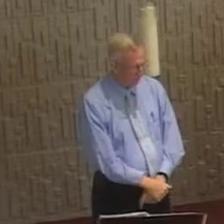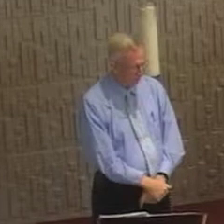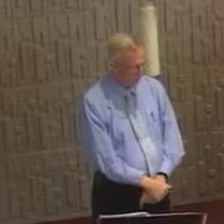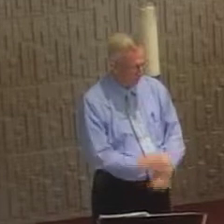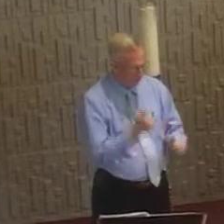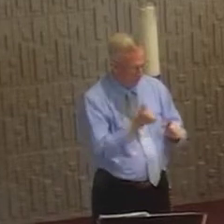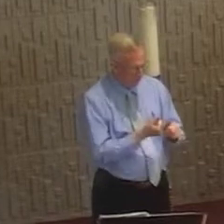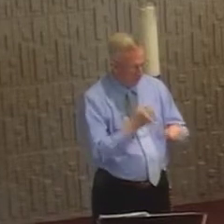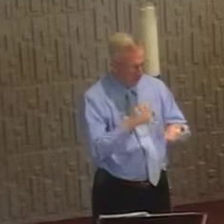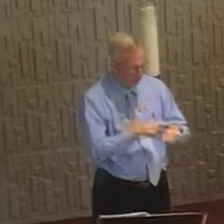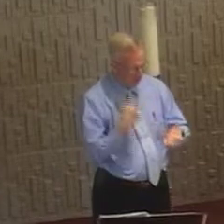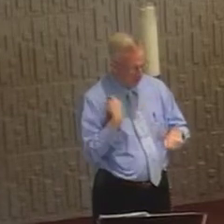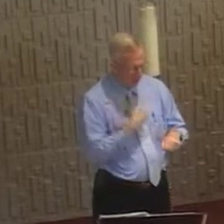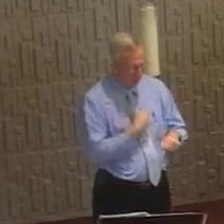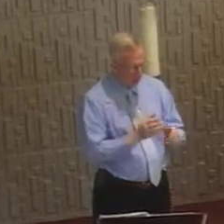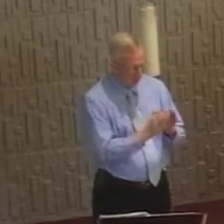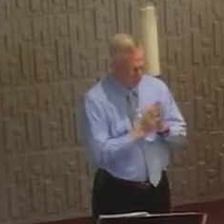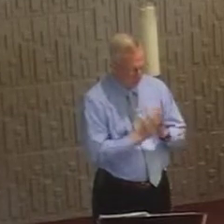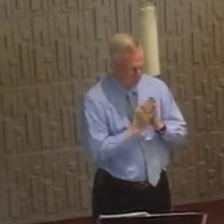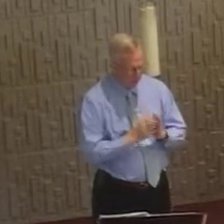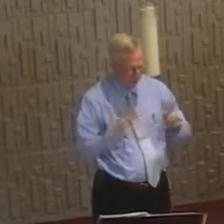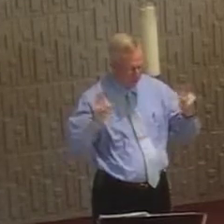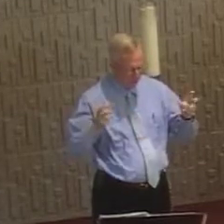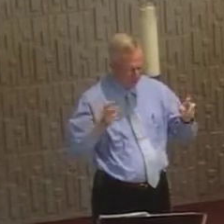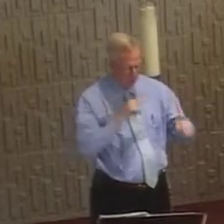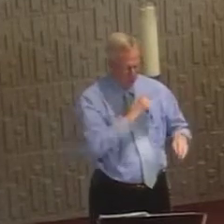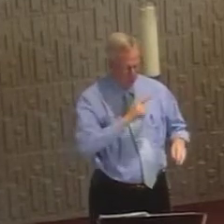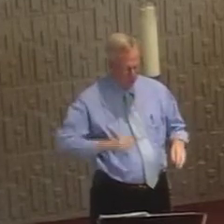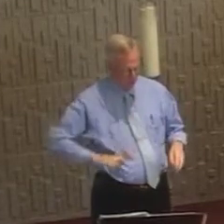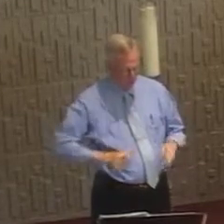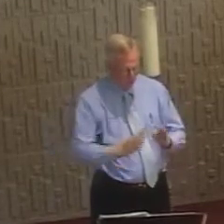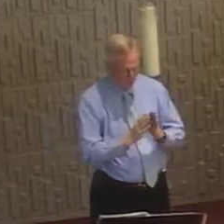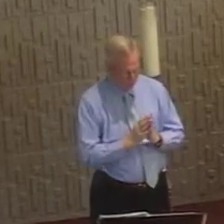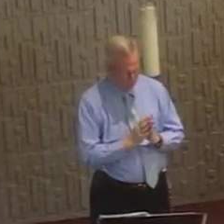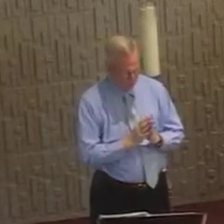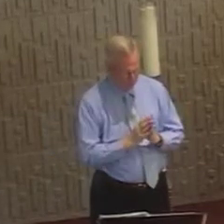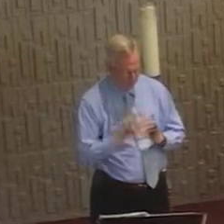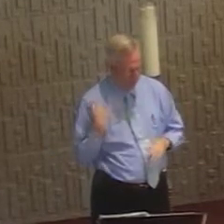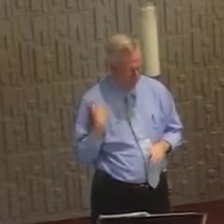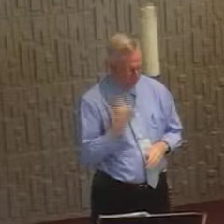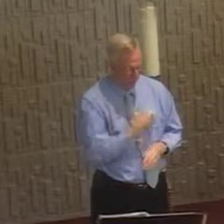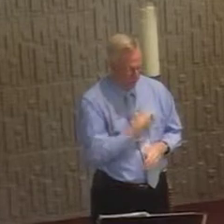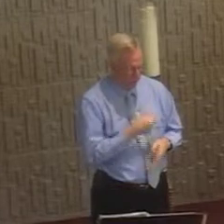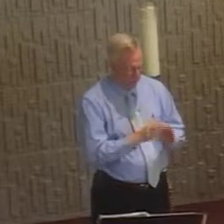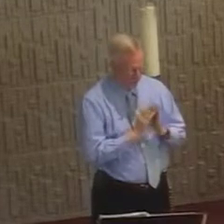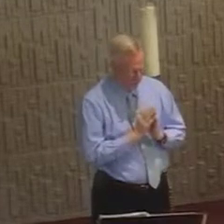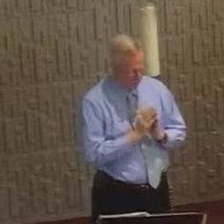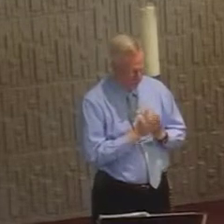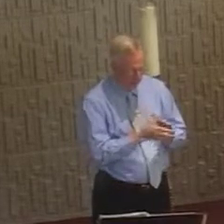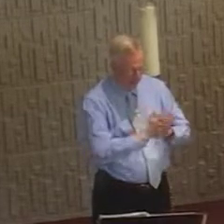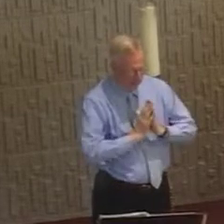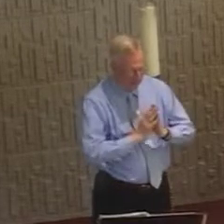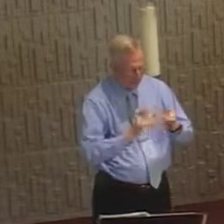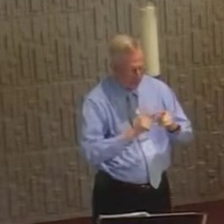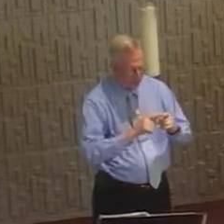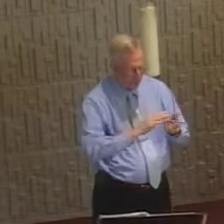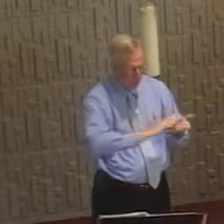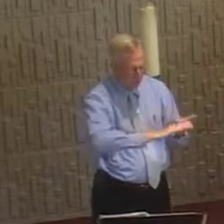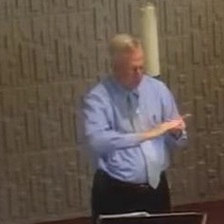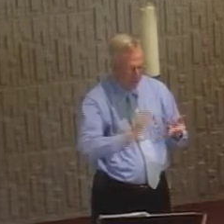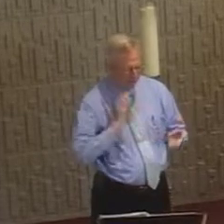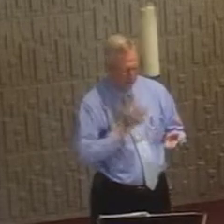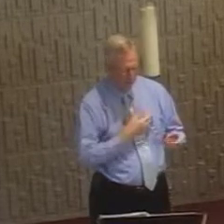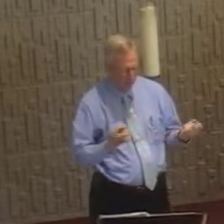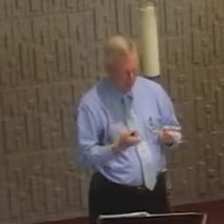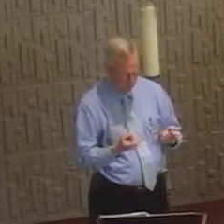Each time we pray the Lord's Prayer, we pray and ask Him to forgive us our trespasses as we forgive